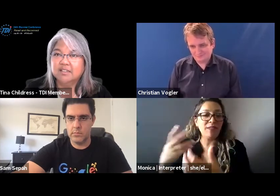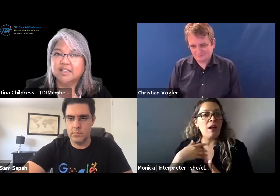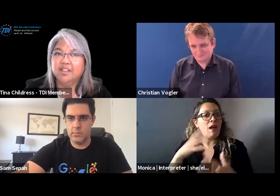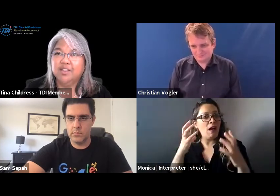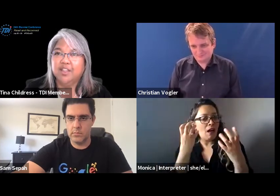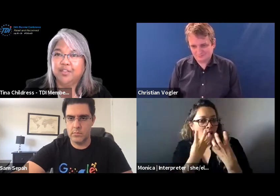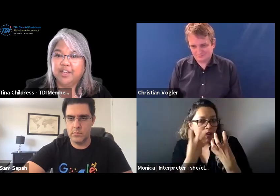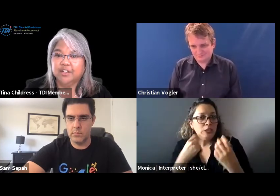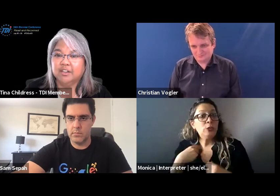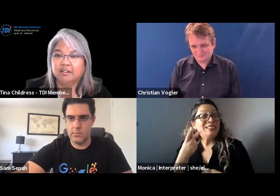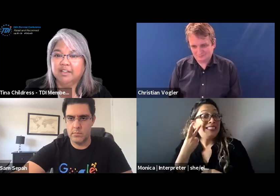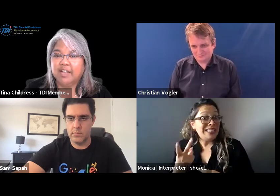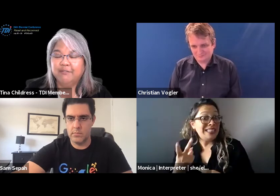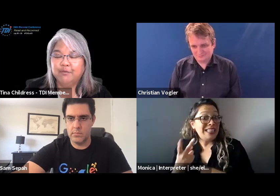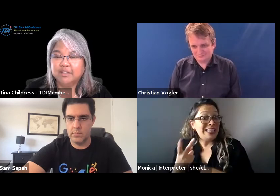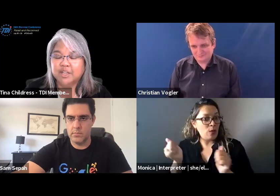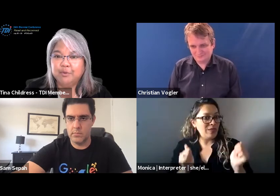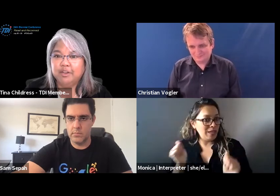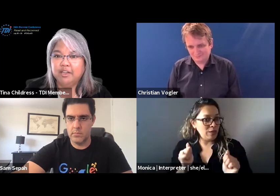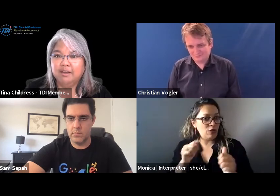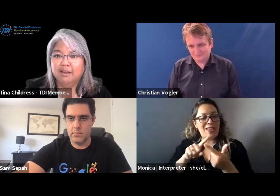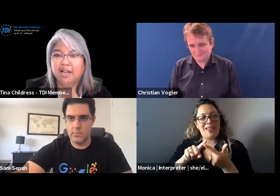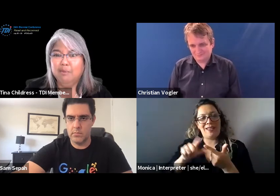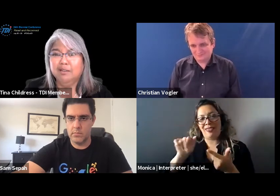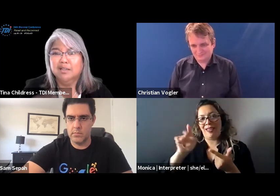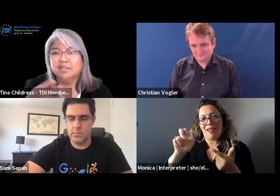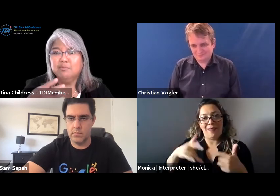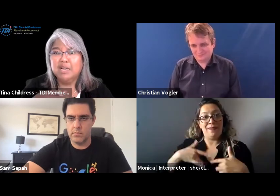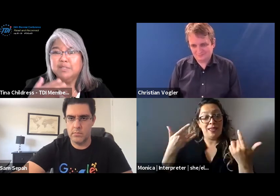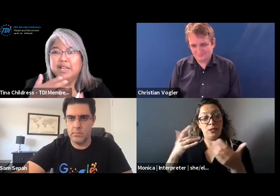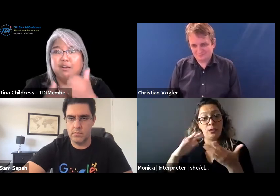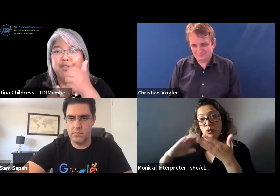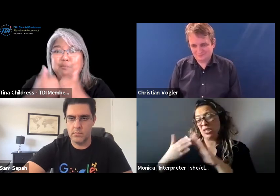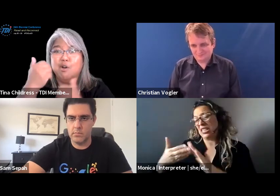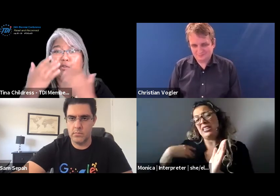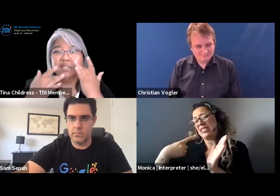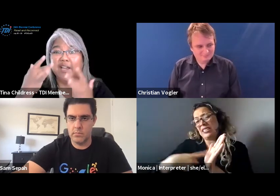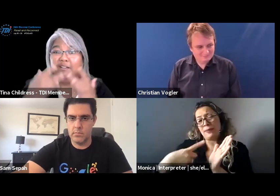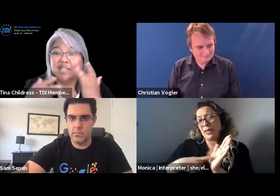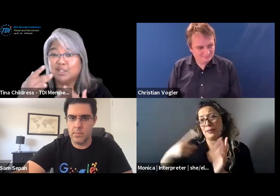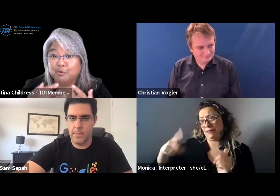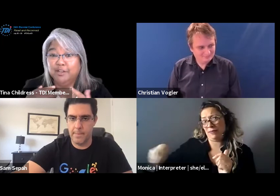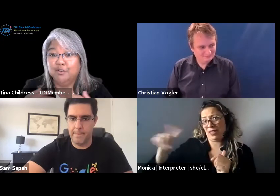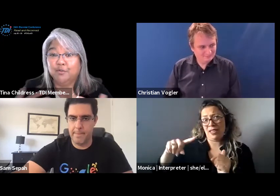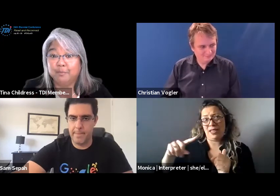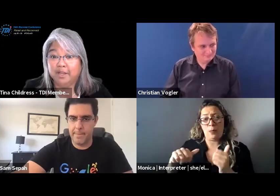is in the theater and live events community. I mean, sometimes they are the most desperate for